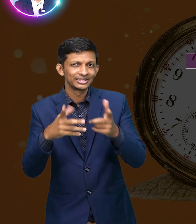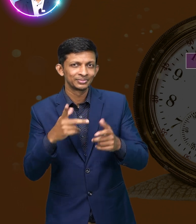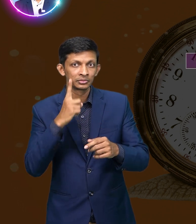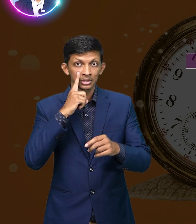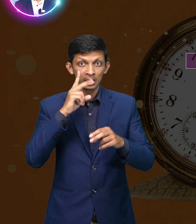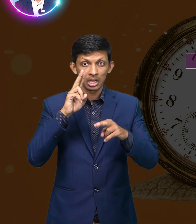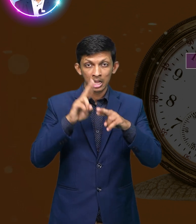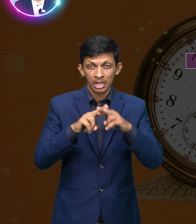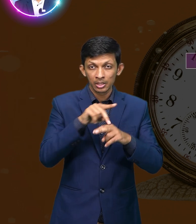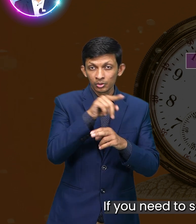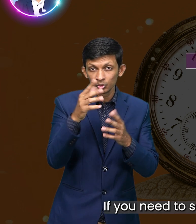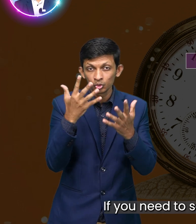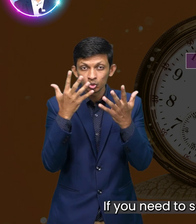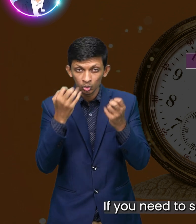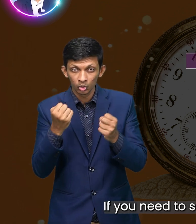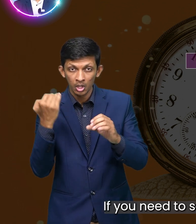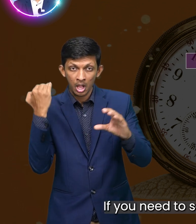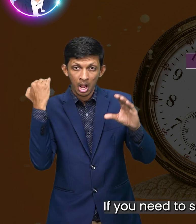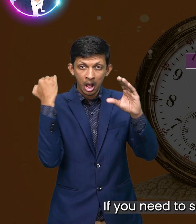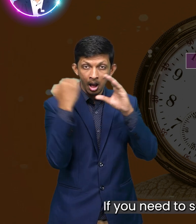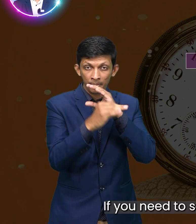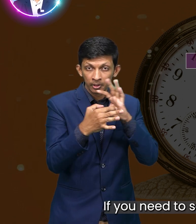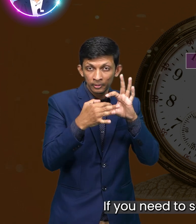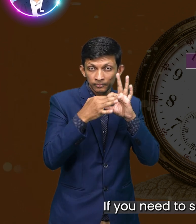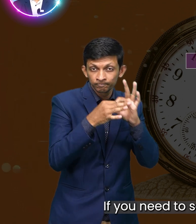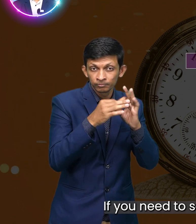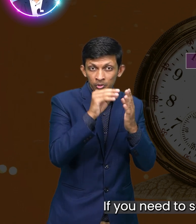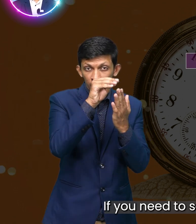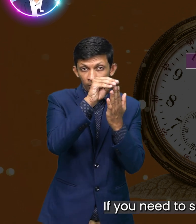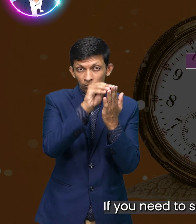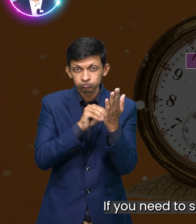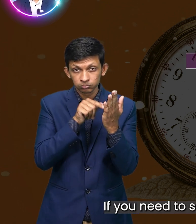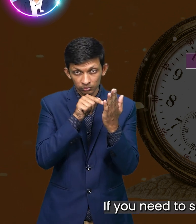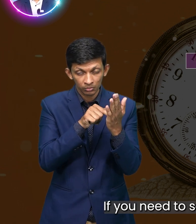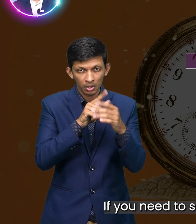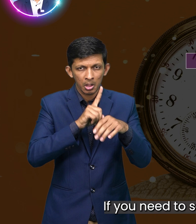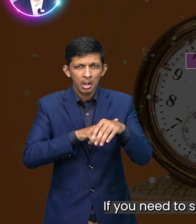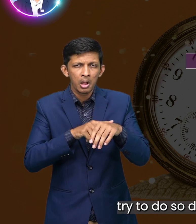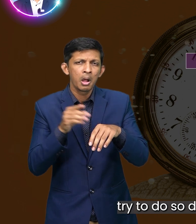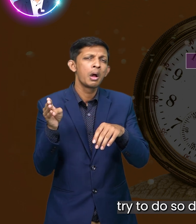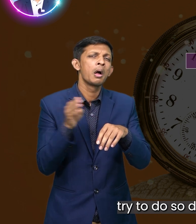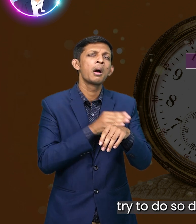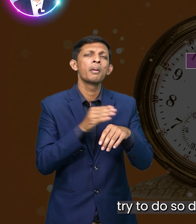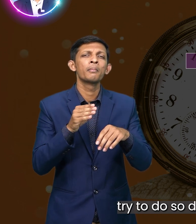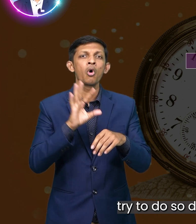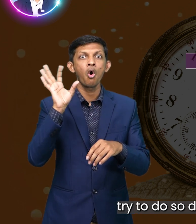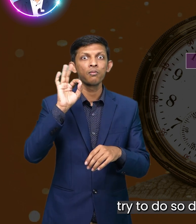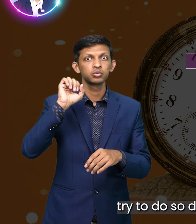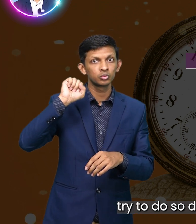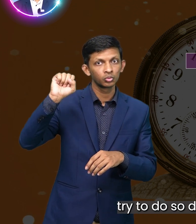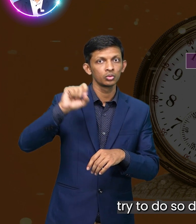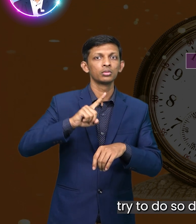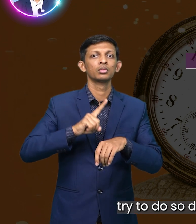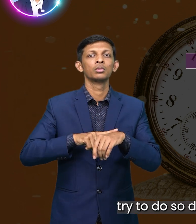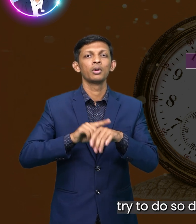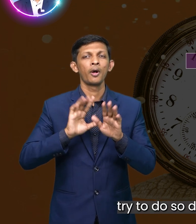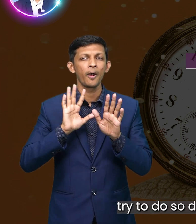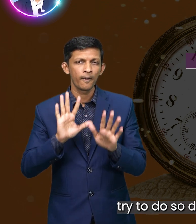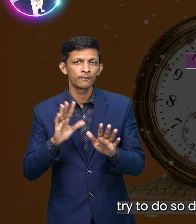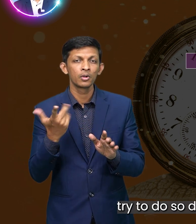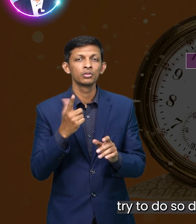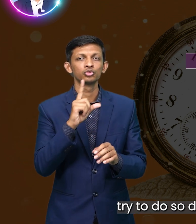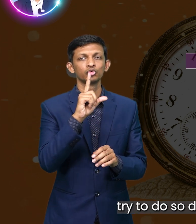Example: if you need to send a work related message, try to do so during standard office